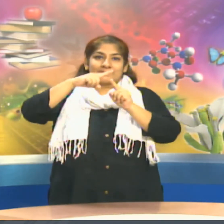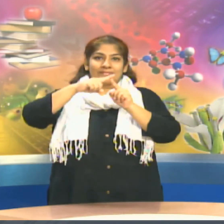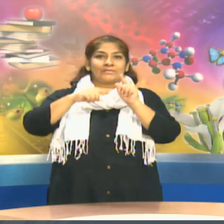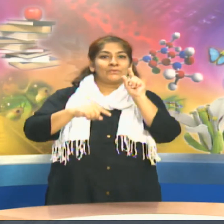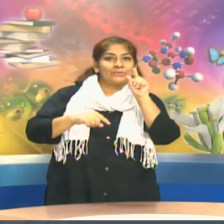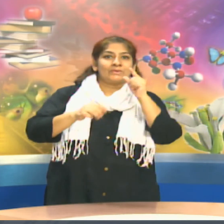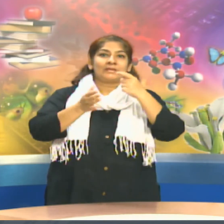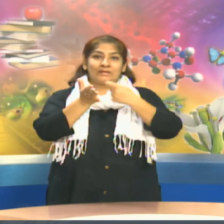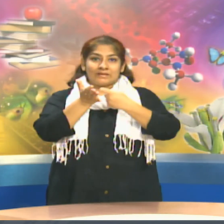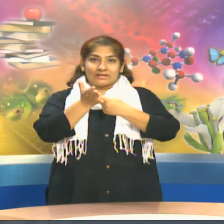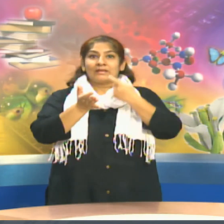is